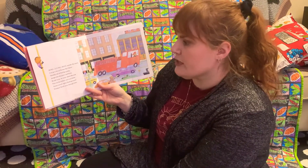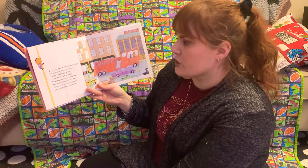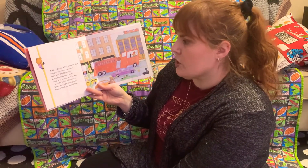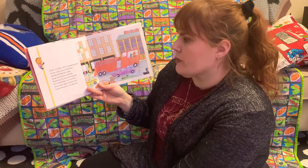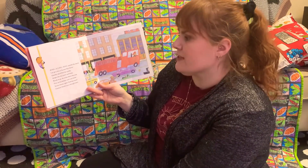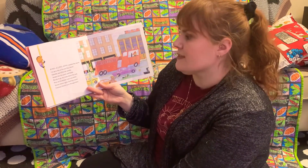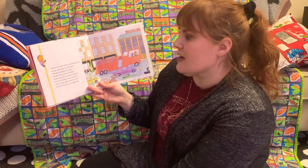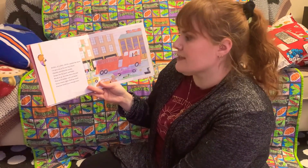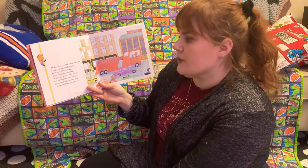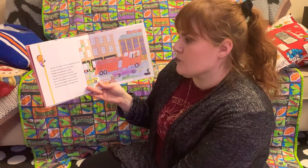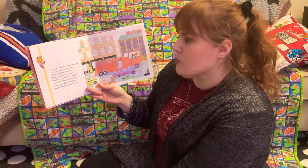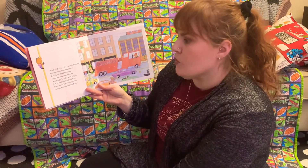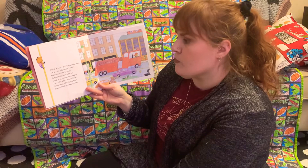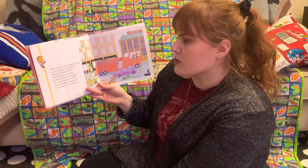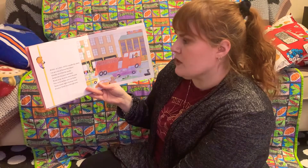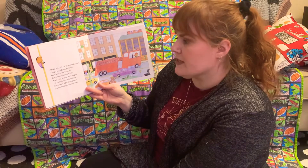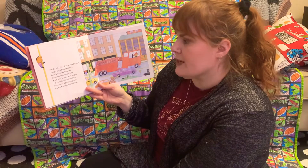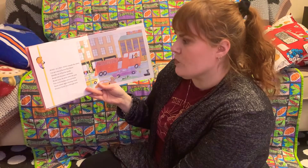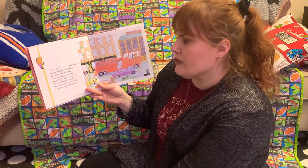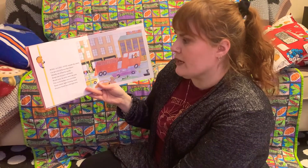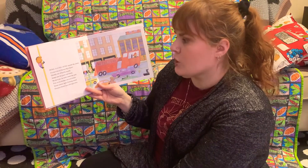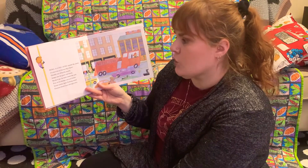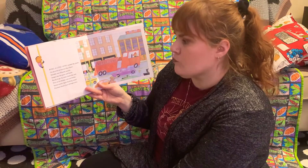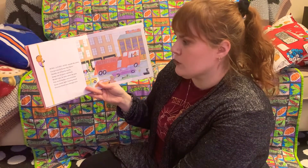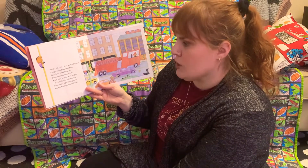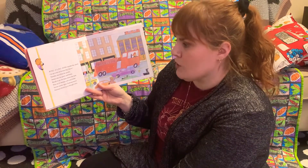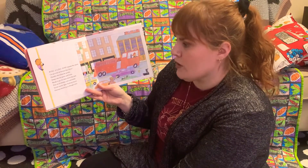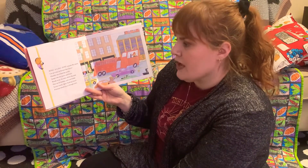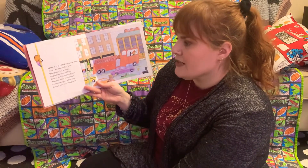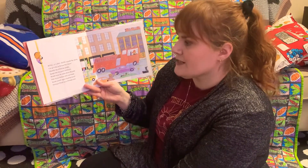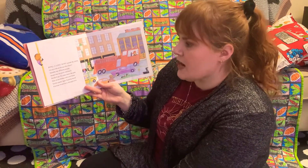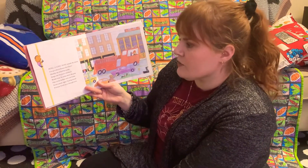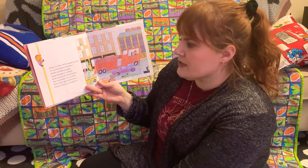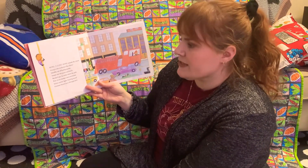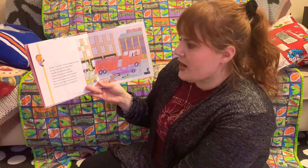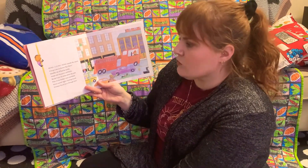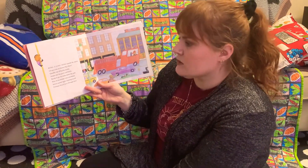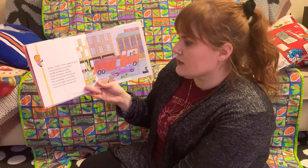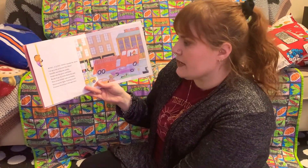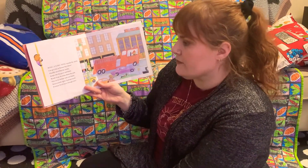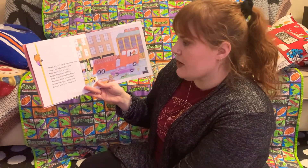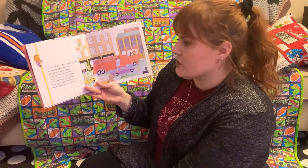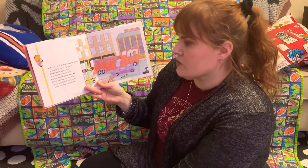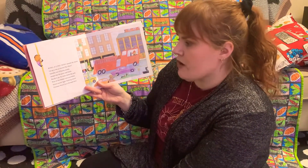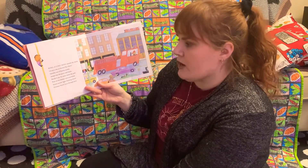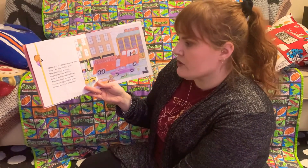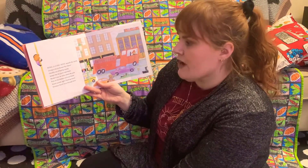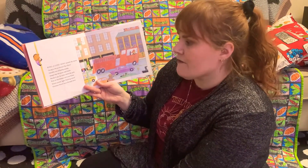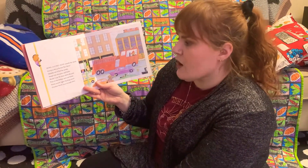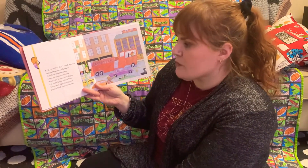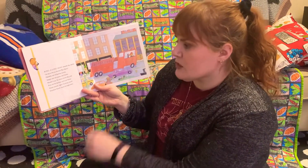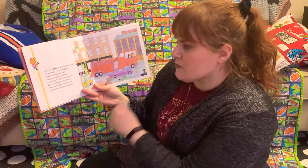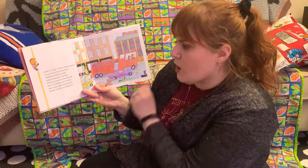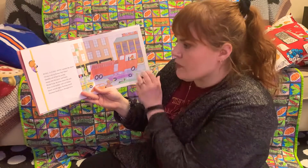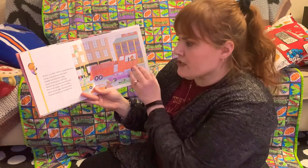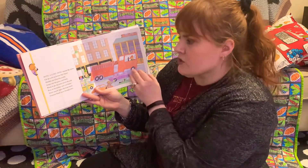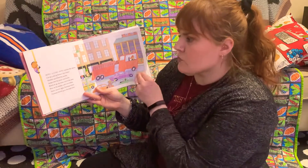go, he slides down the pole, puts on his helmet and coat below. Siren sounds, light flashing round. Fireman Small races through